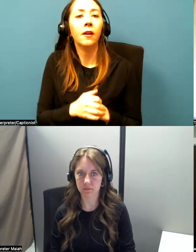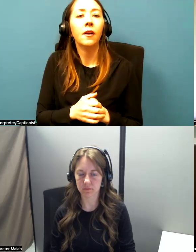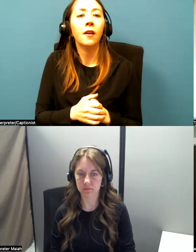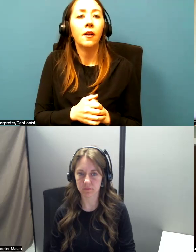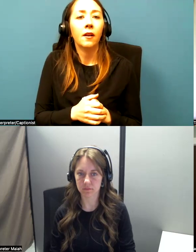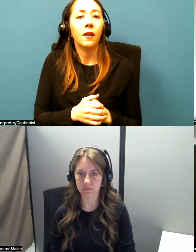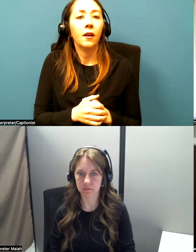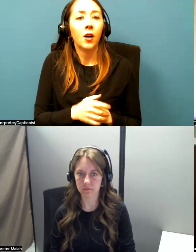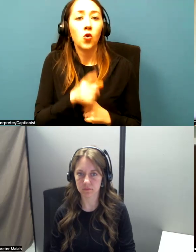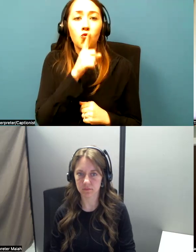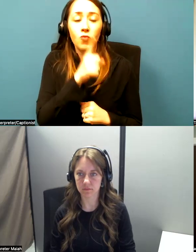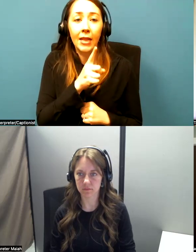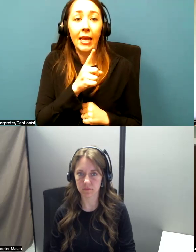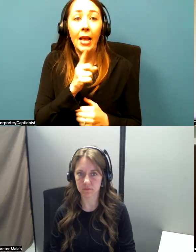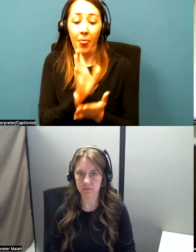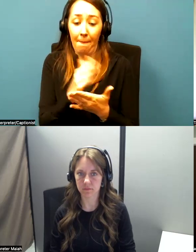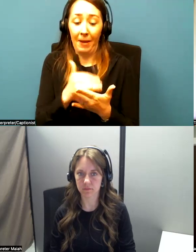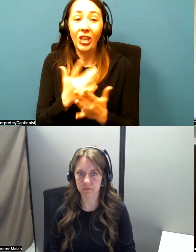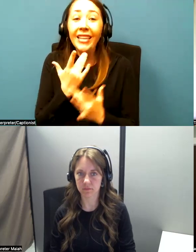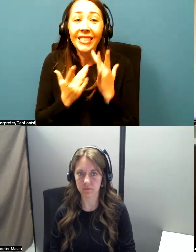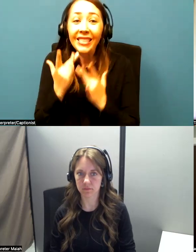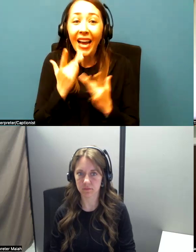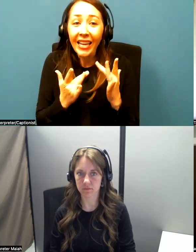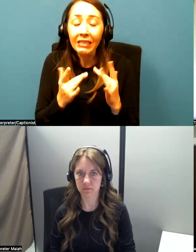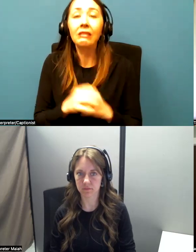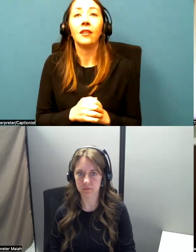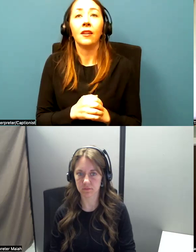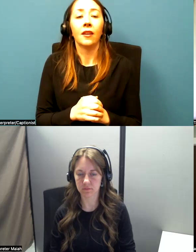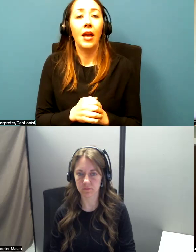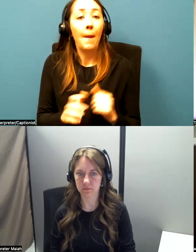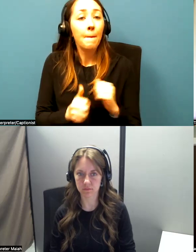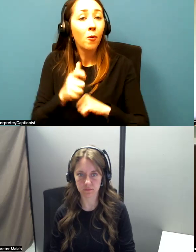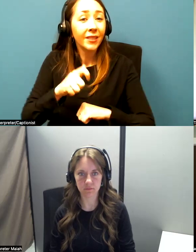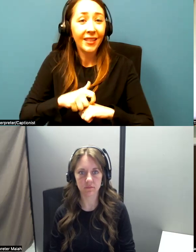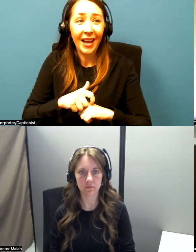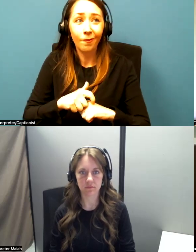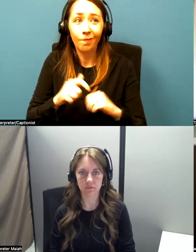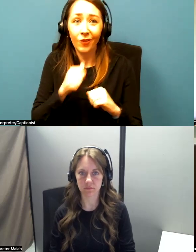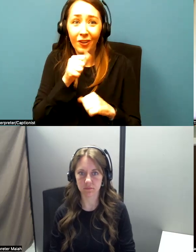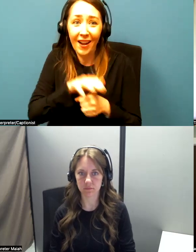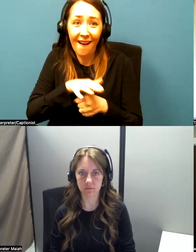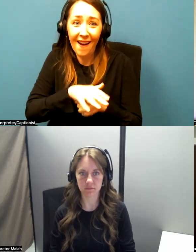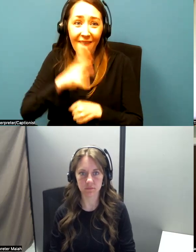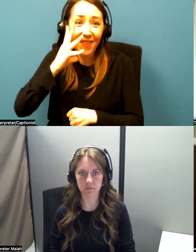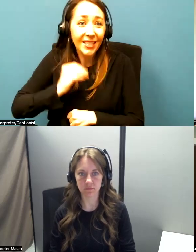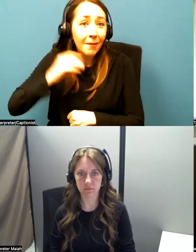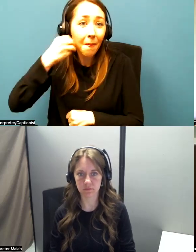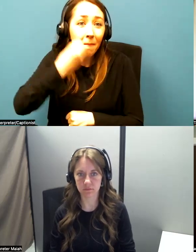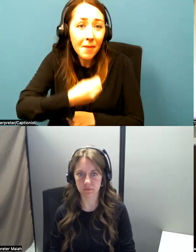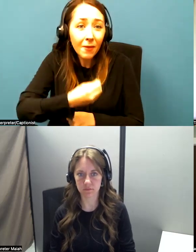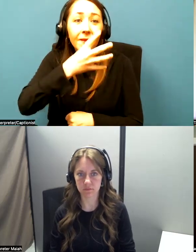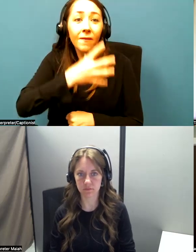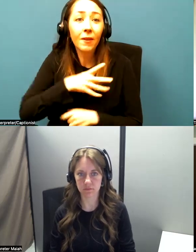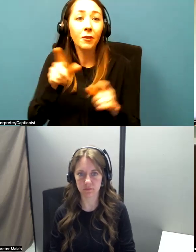a pretty tight budget. And a lot of the time, there just aren't enough experienced